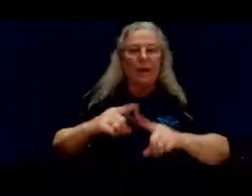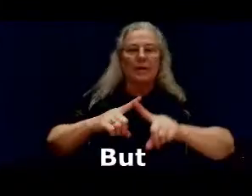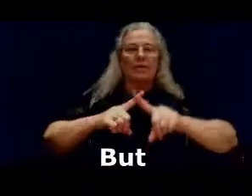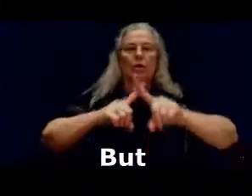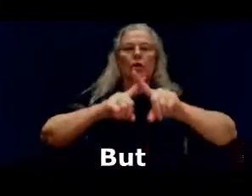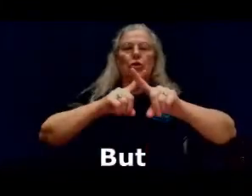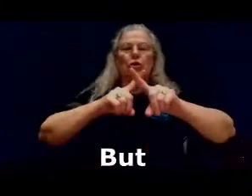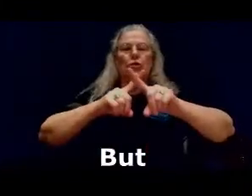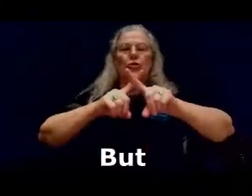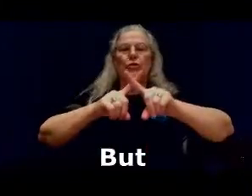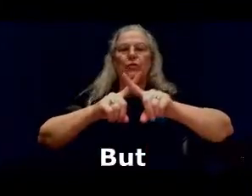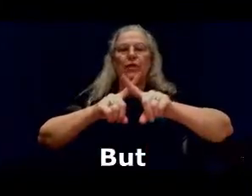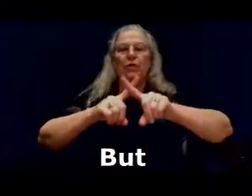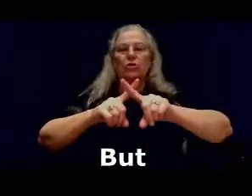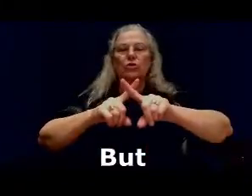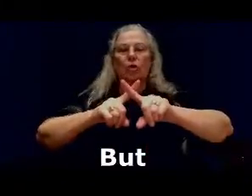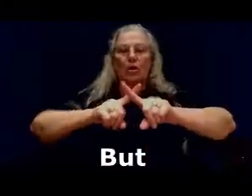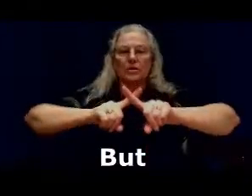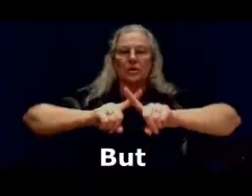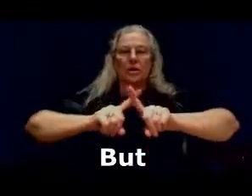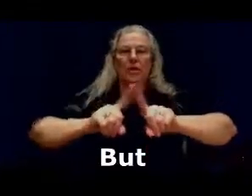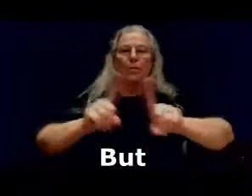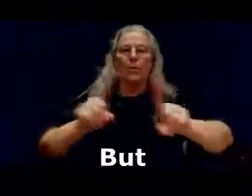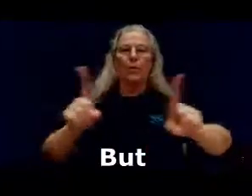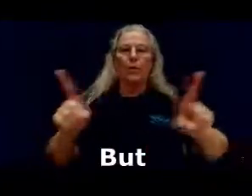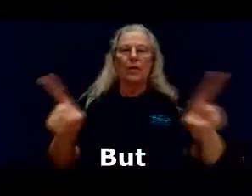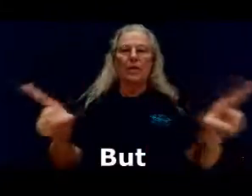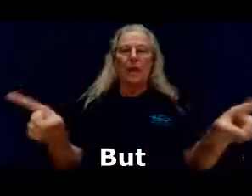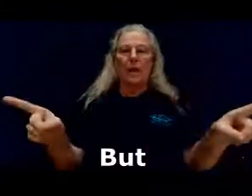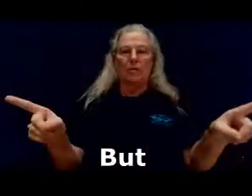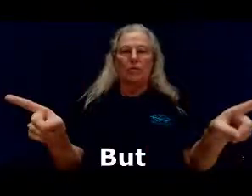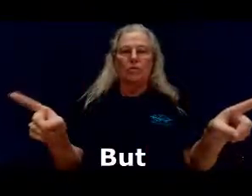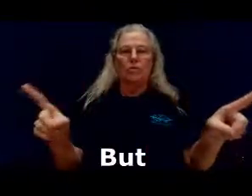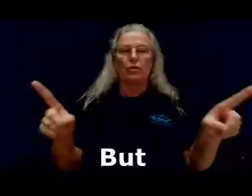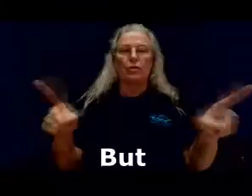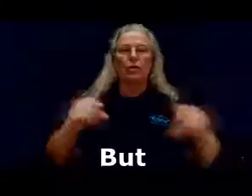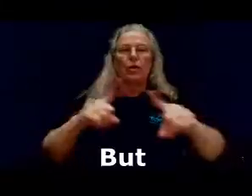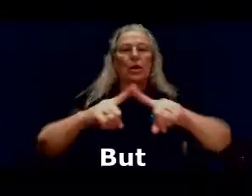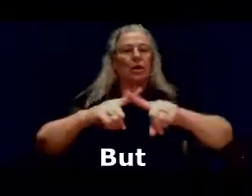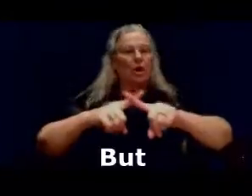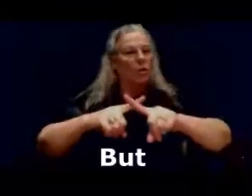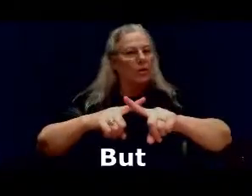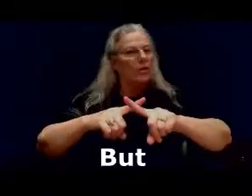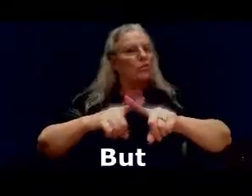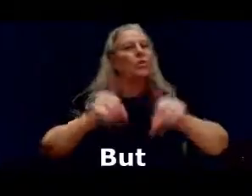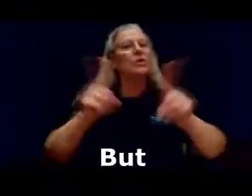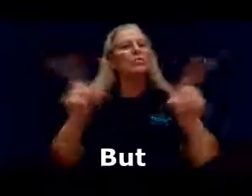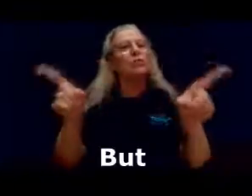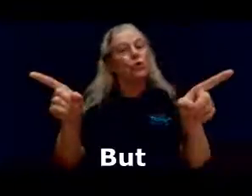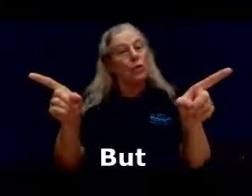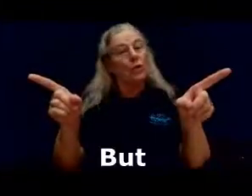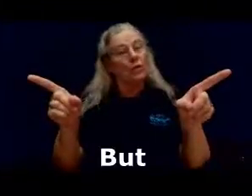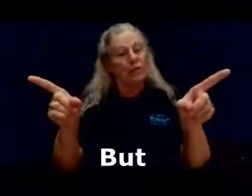But 2 fingers crossed, bring them out so that you're not going this direction, but you're going the other